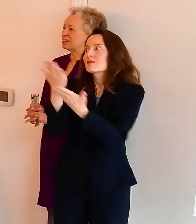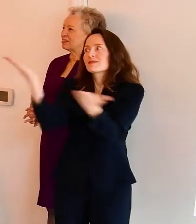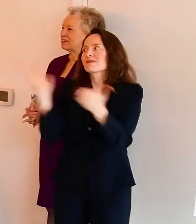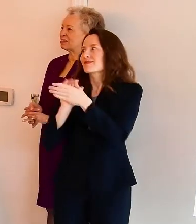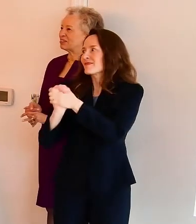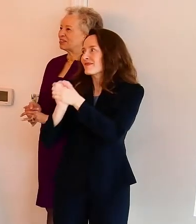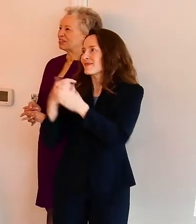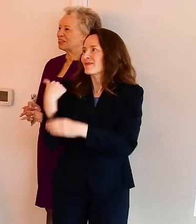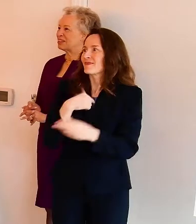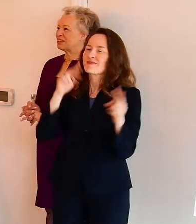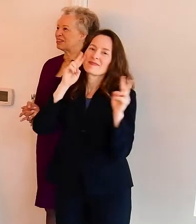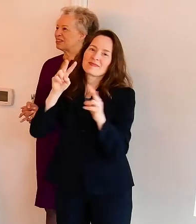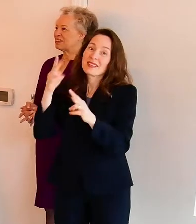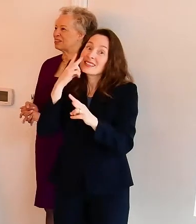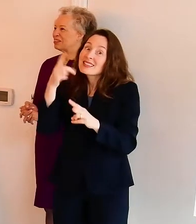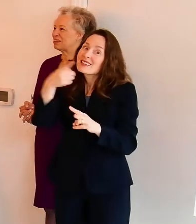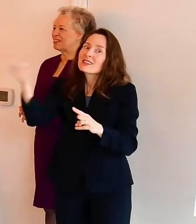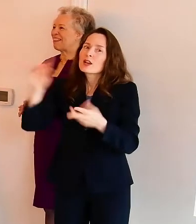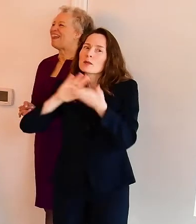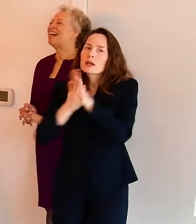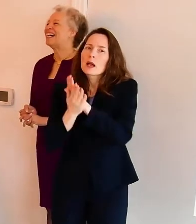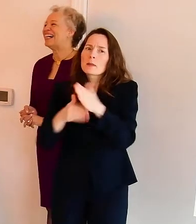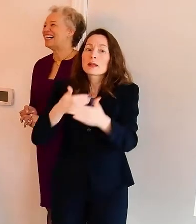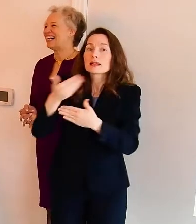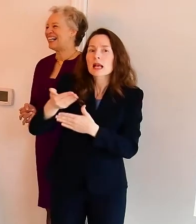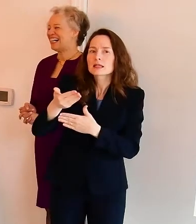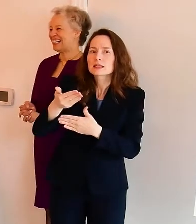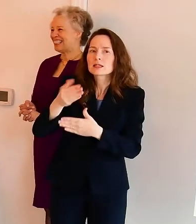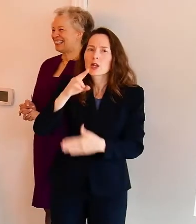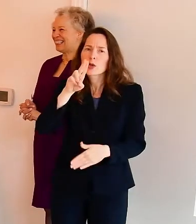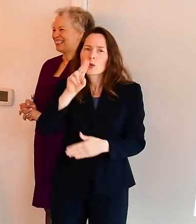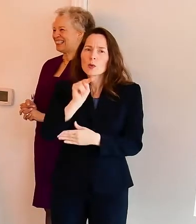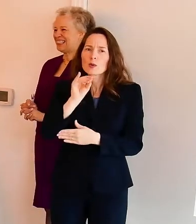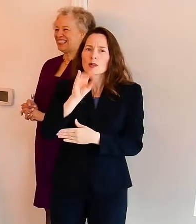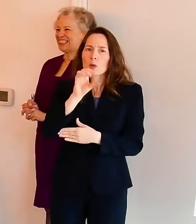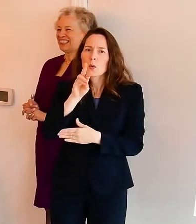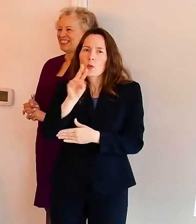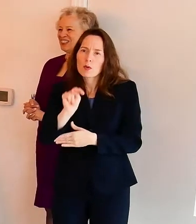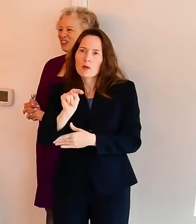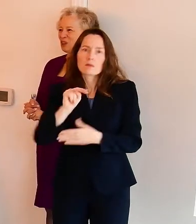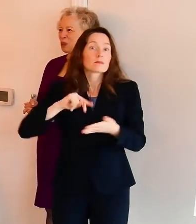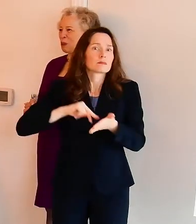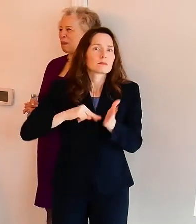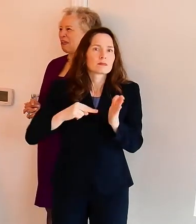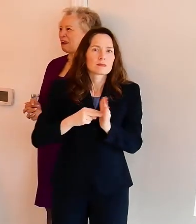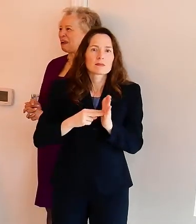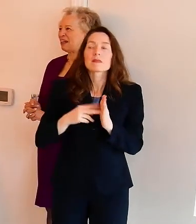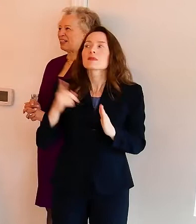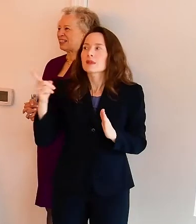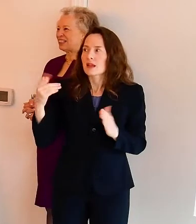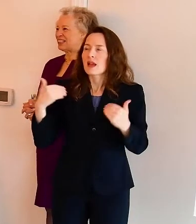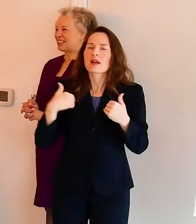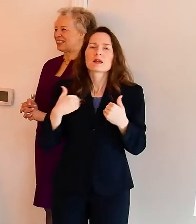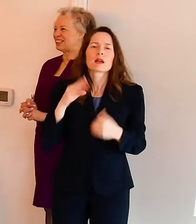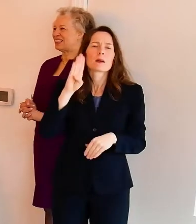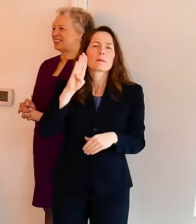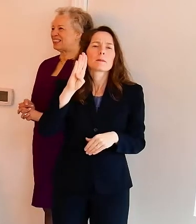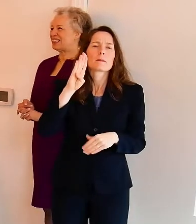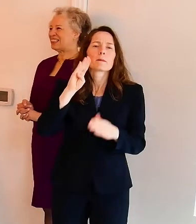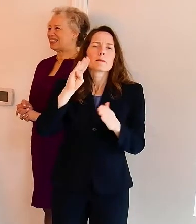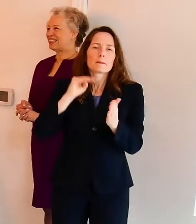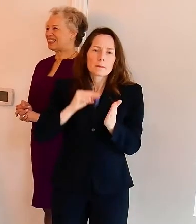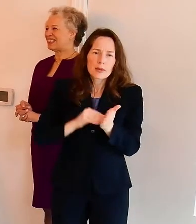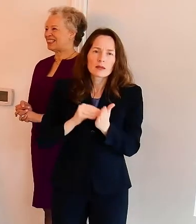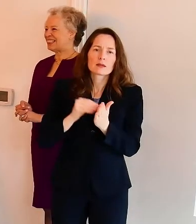forward to seeing you all become the next unicorns. We want to see more black women who have unicorns. That means they have $1 billion company when they become